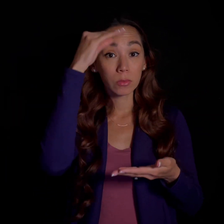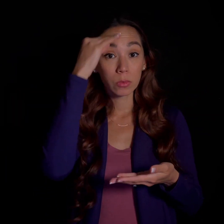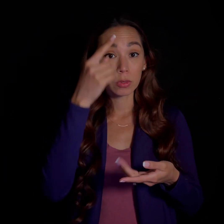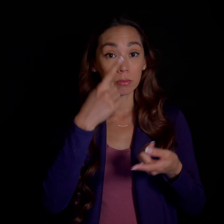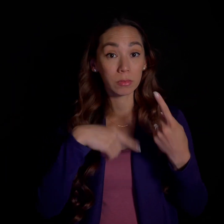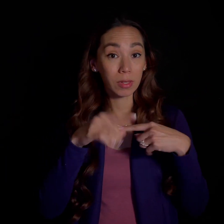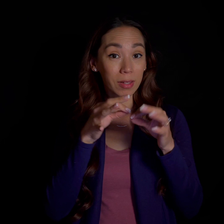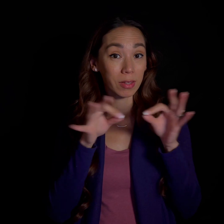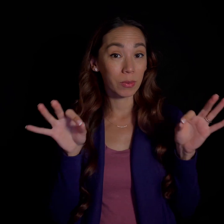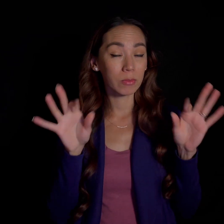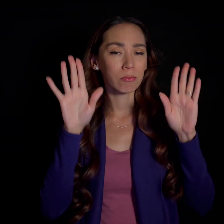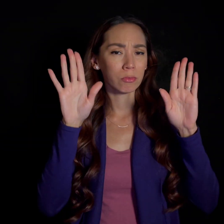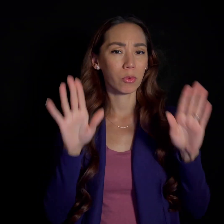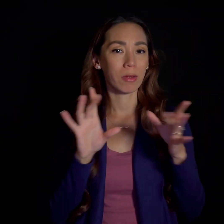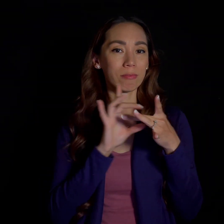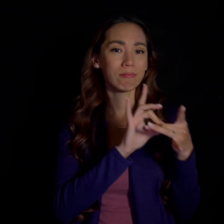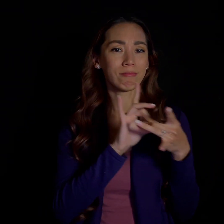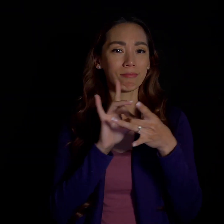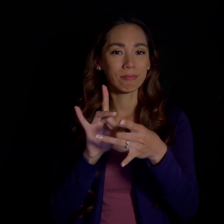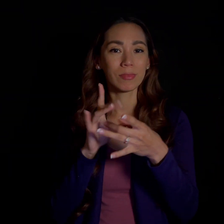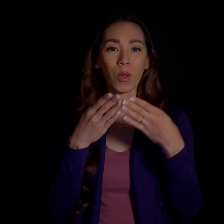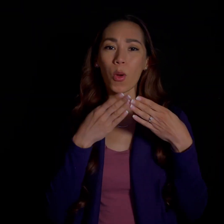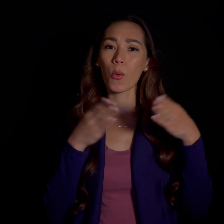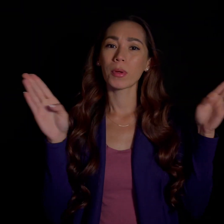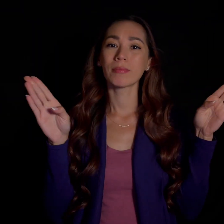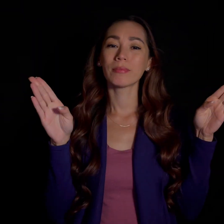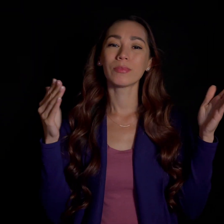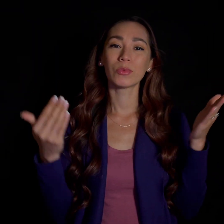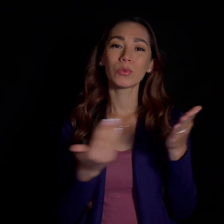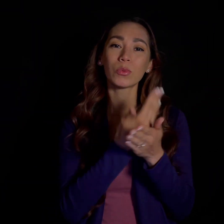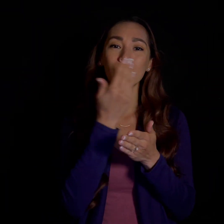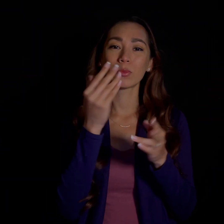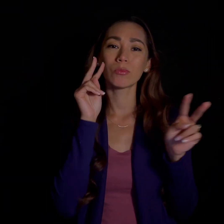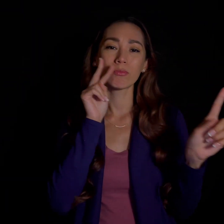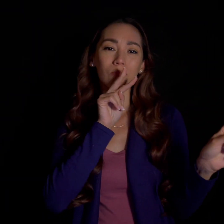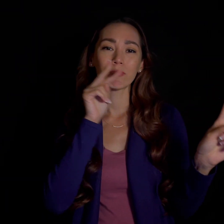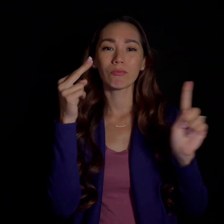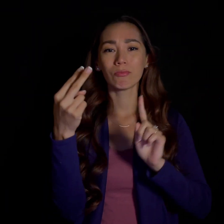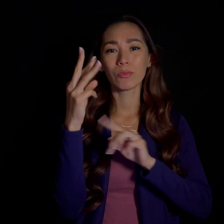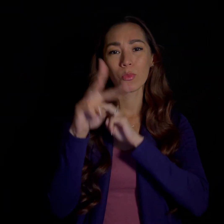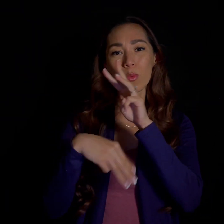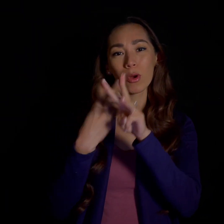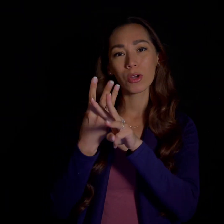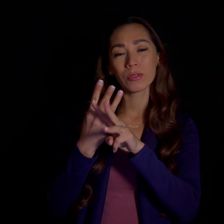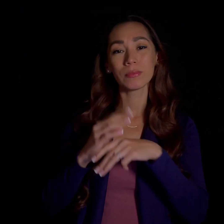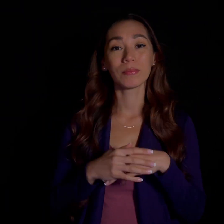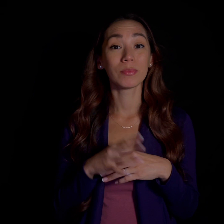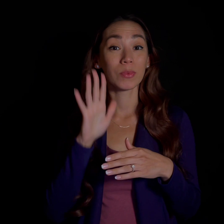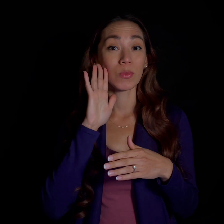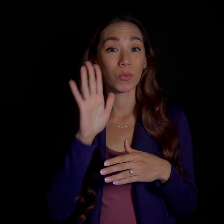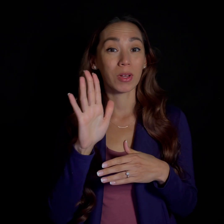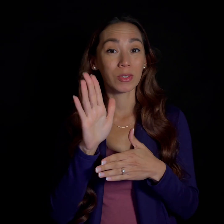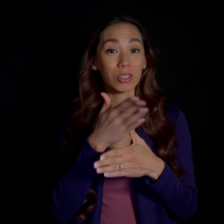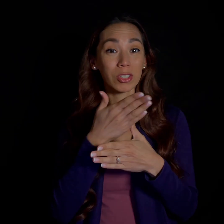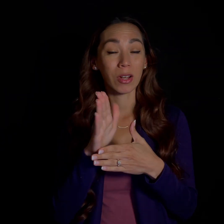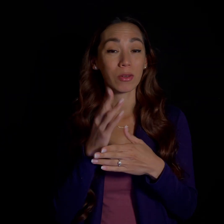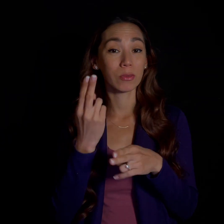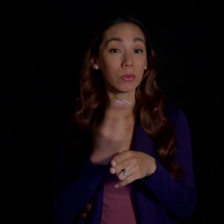Learning sign language is an incredible way to connect with others and open yourself up to a new way of looking at the world. I'll be